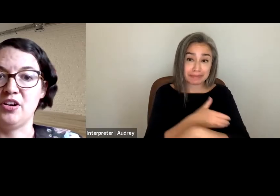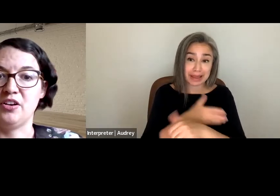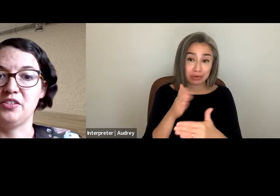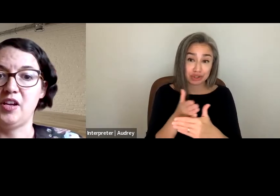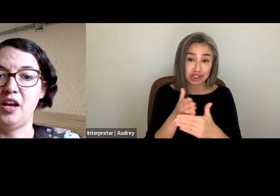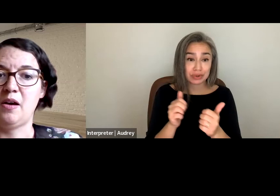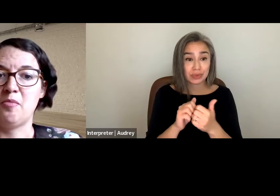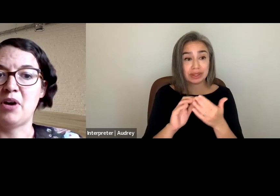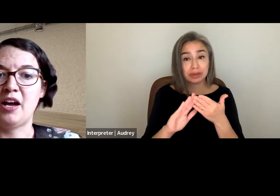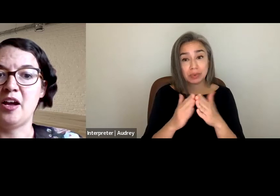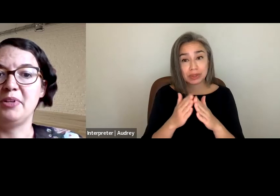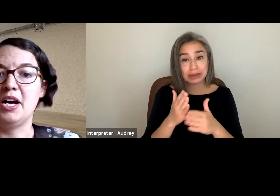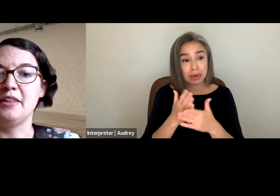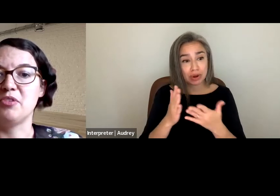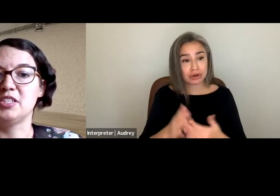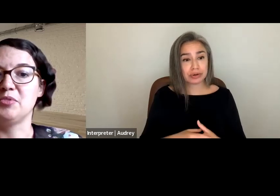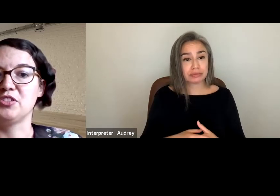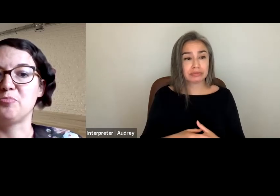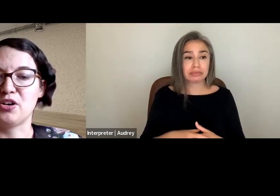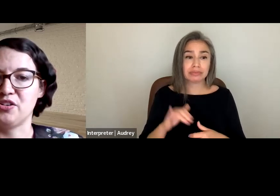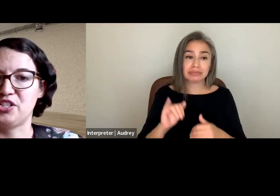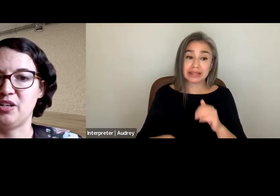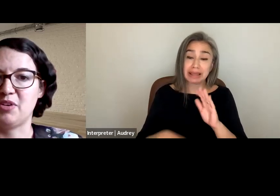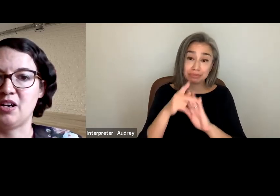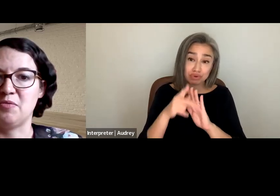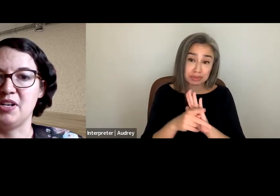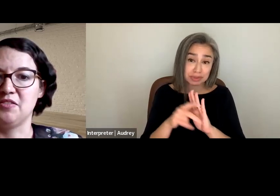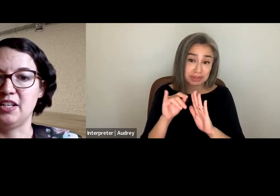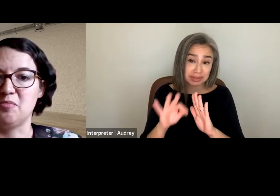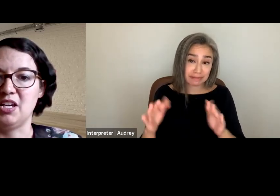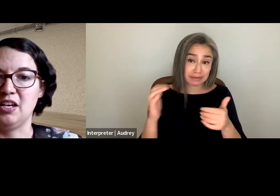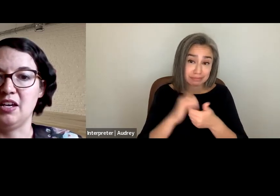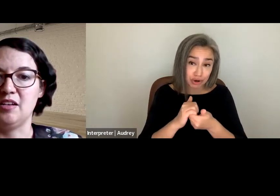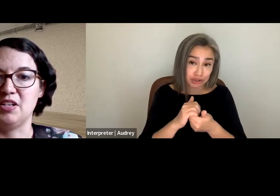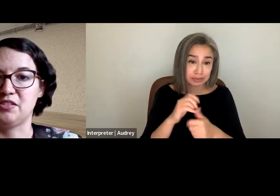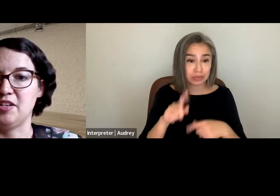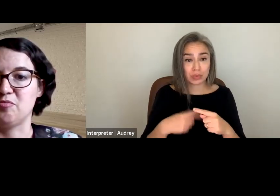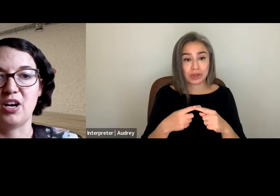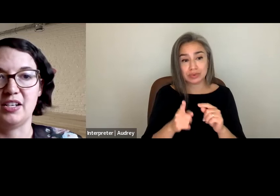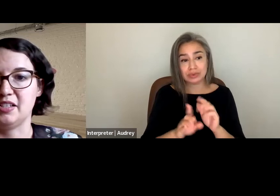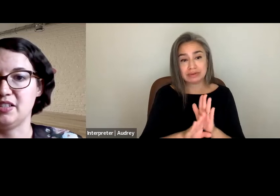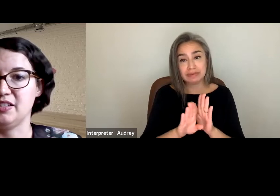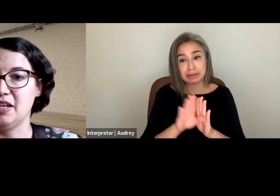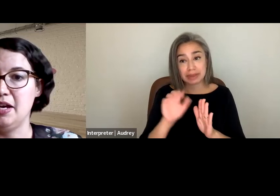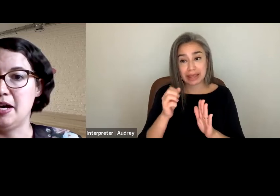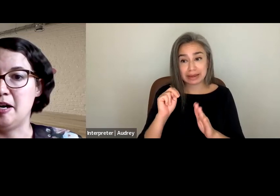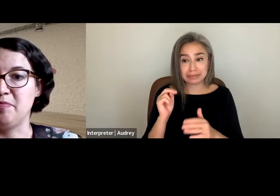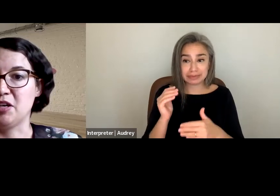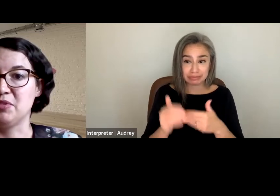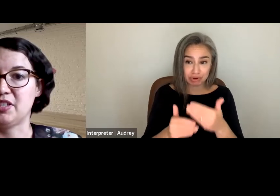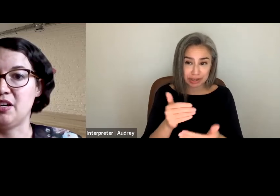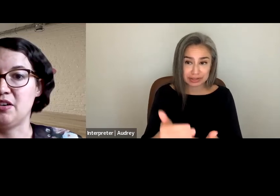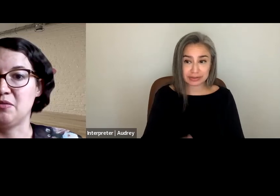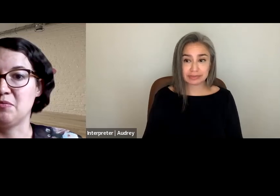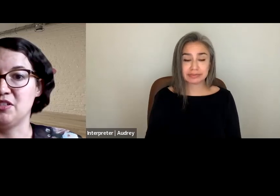community partners by applying the principles of partnership when developing administrative processes.